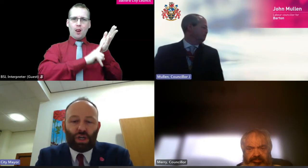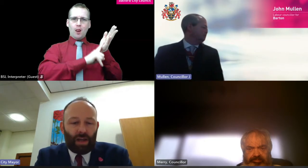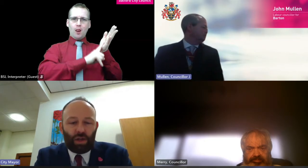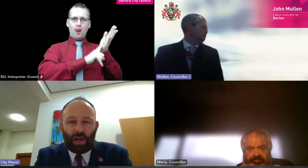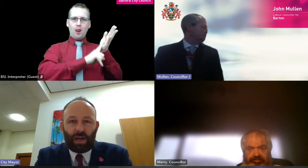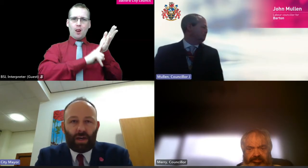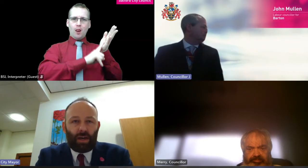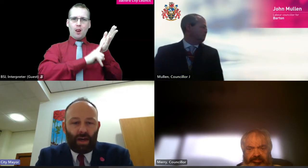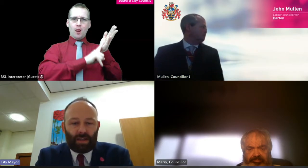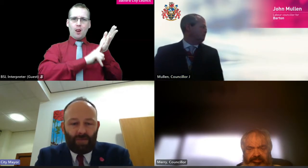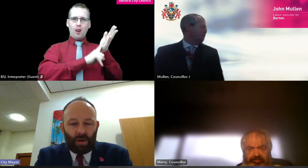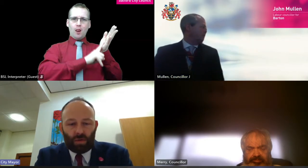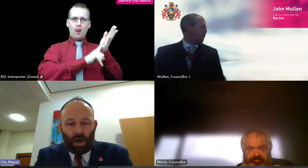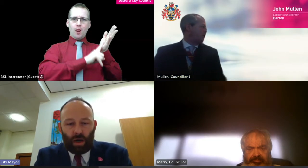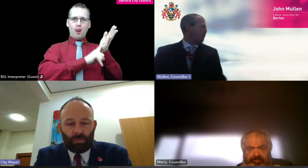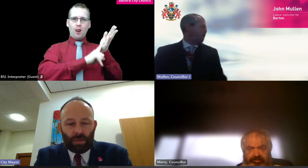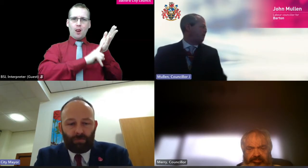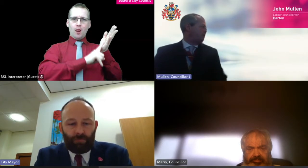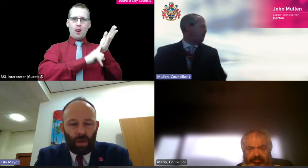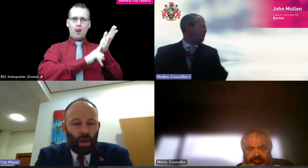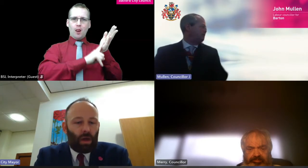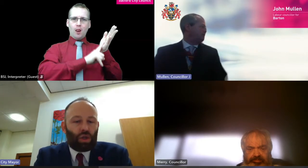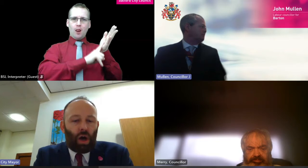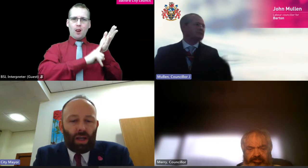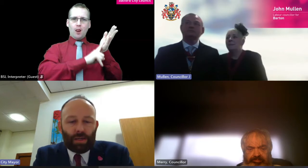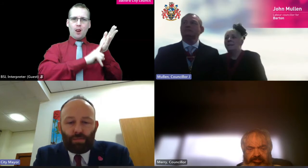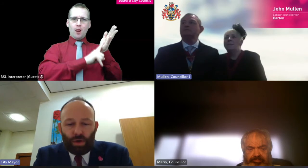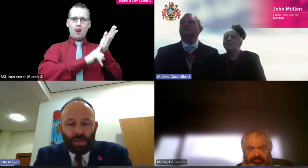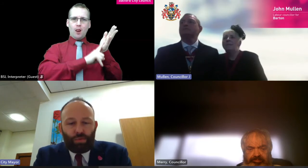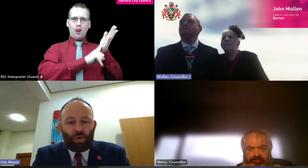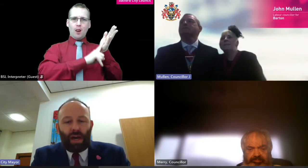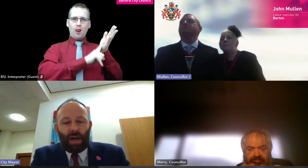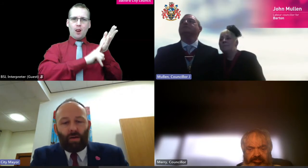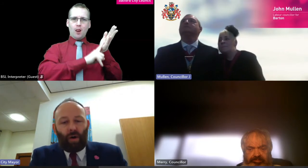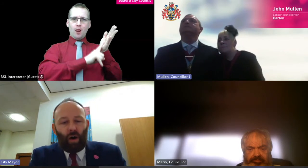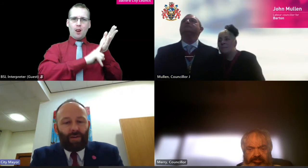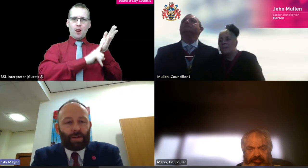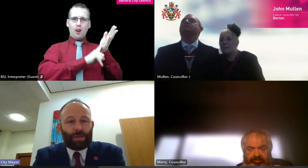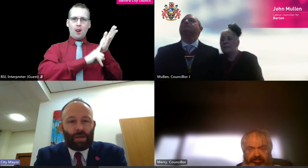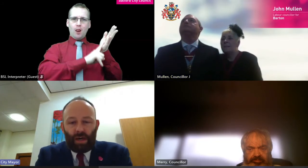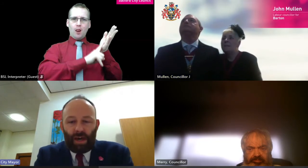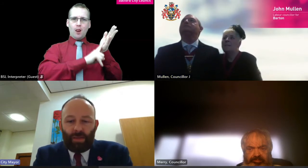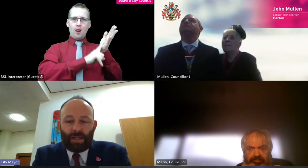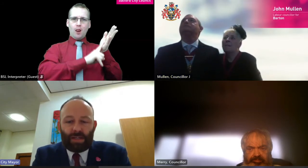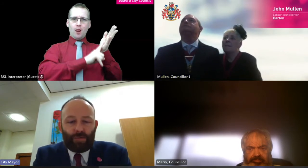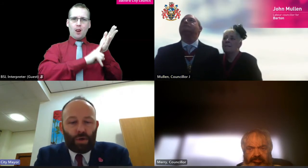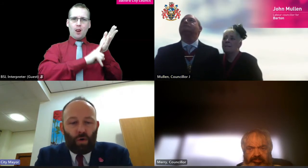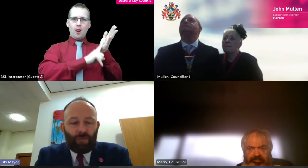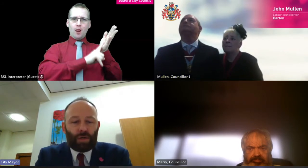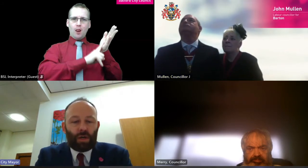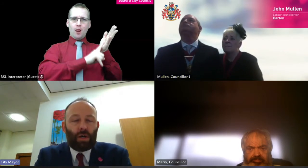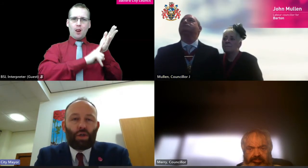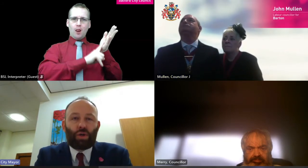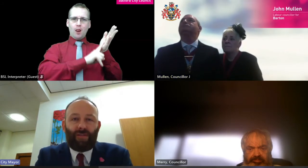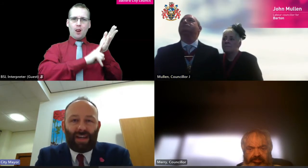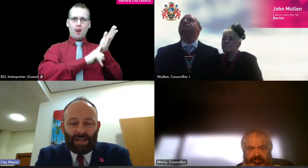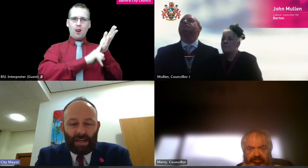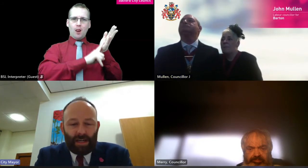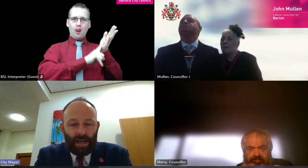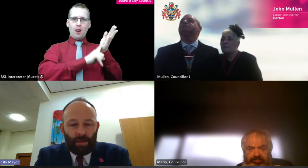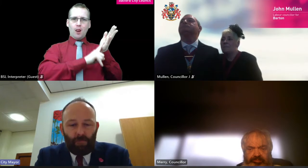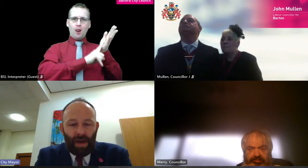throughout such challenging and difficult times. Charlie's municipal year of office in the City of Salford